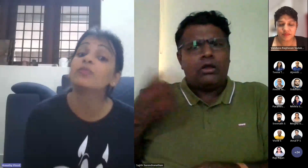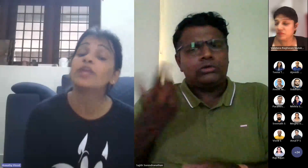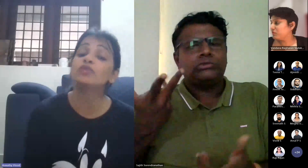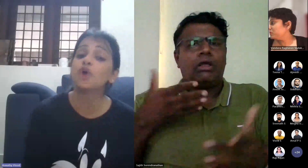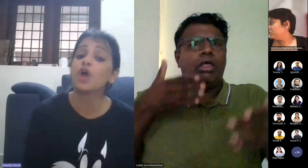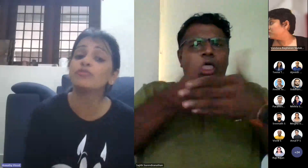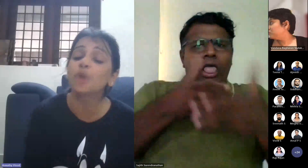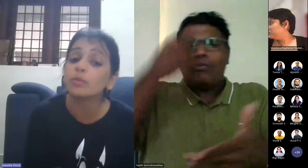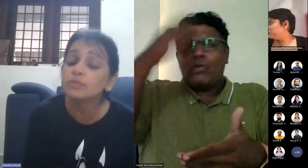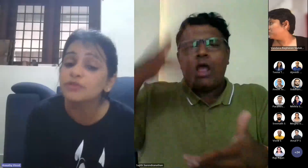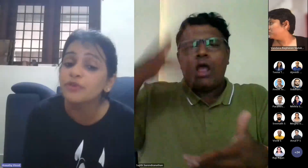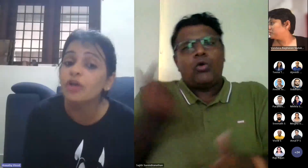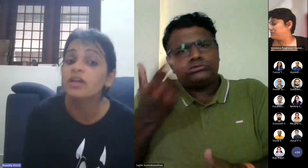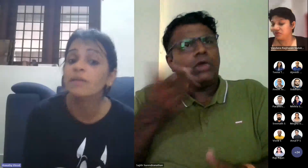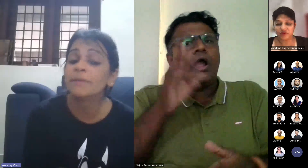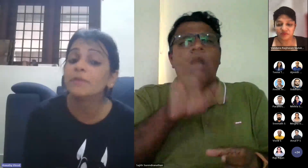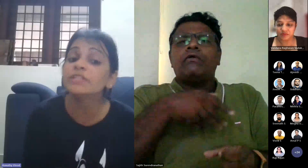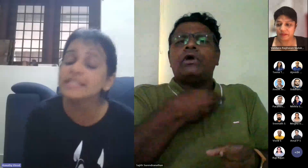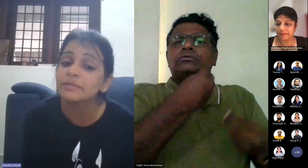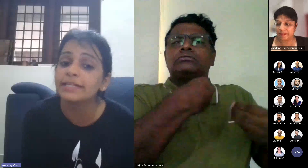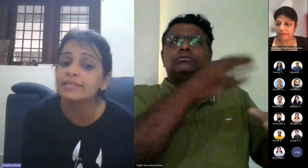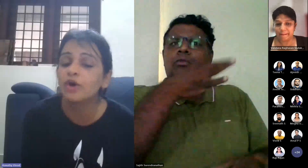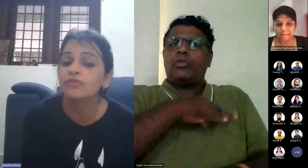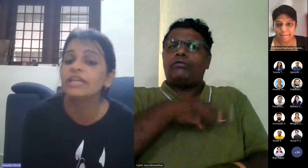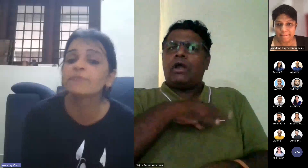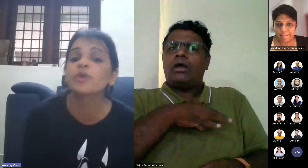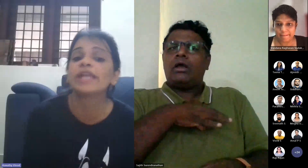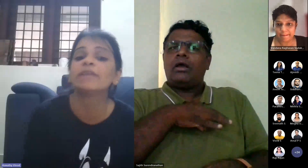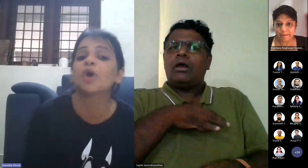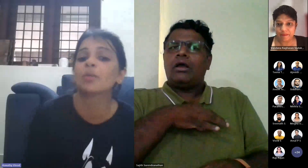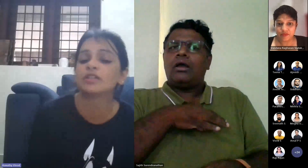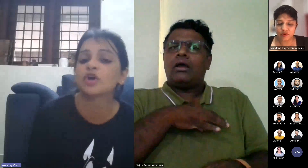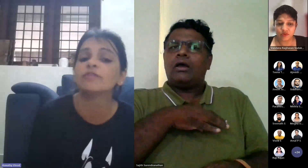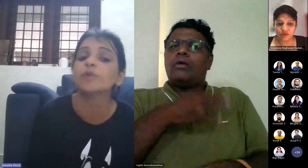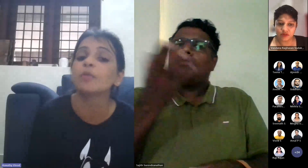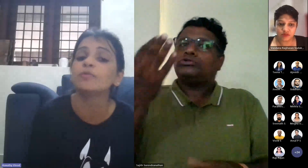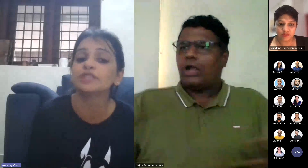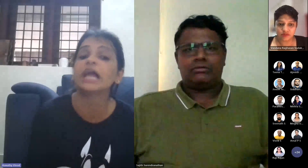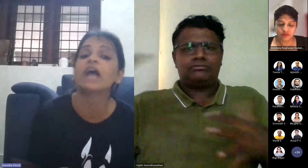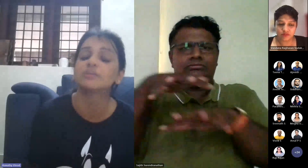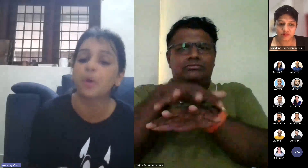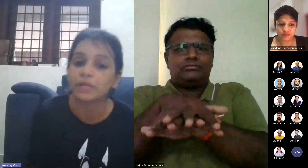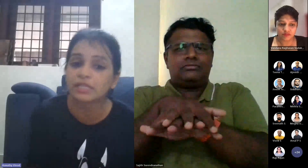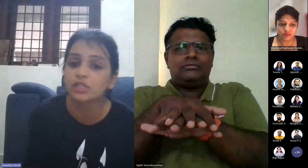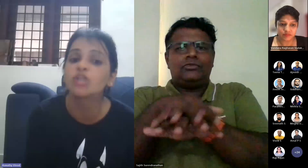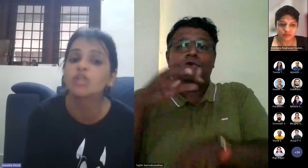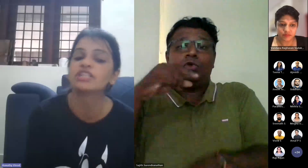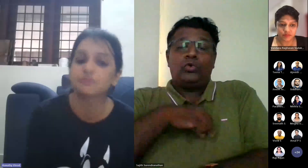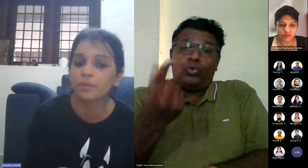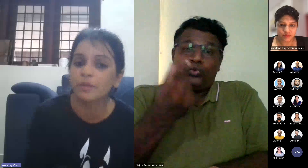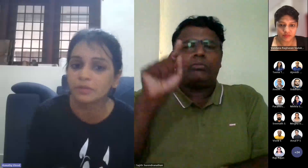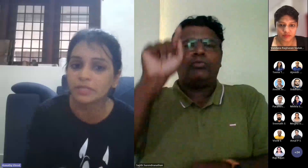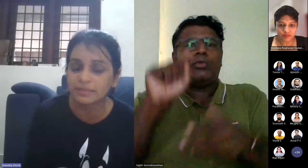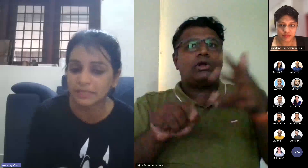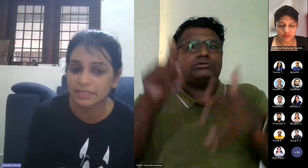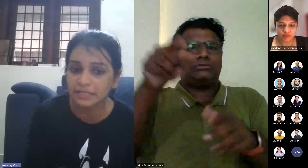And when you solve problems for people with disabilities, oftentimes you end up solving problems for the larger population, not just